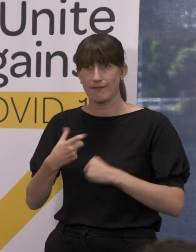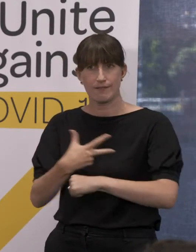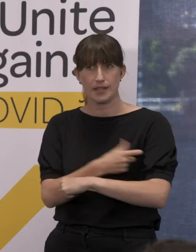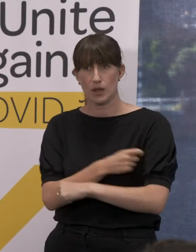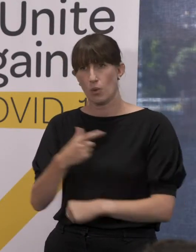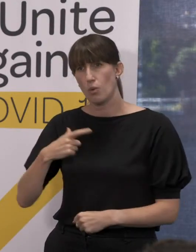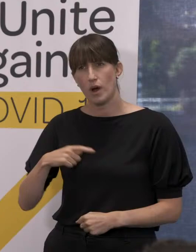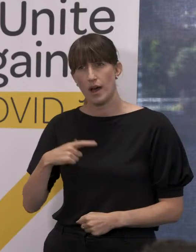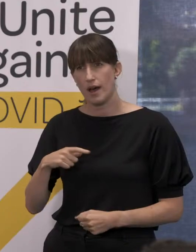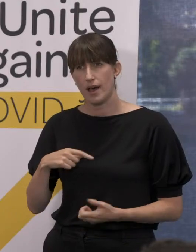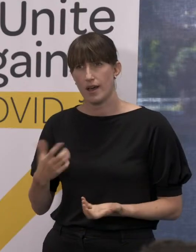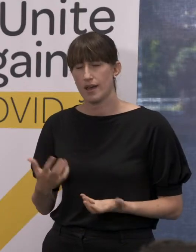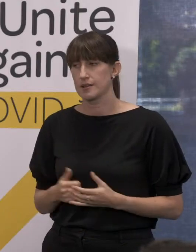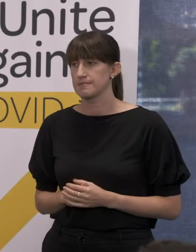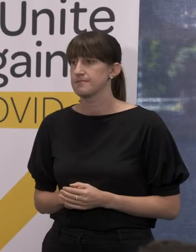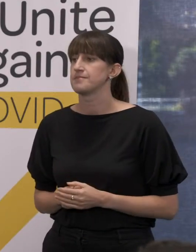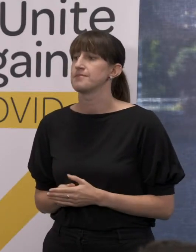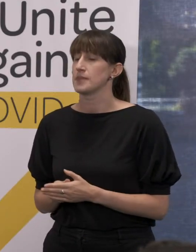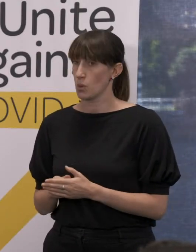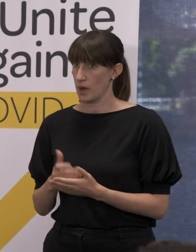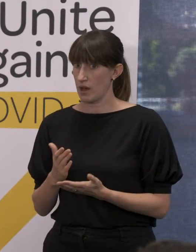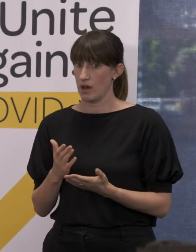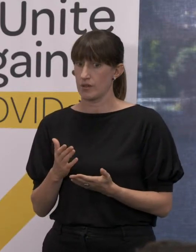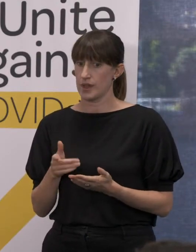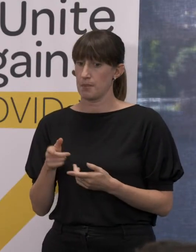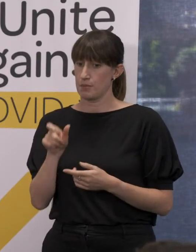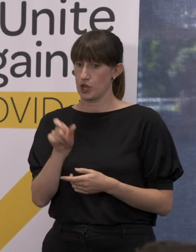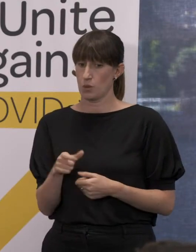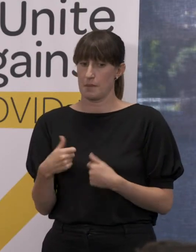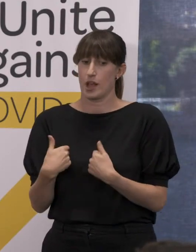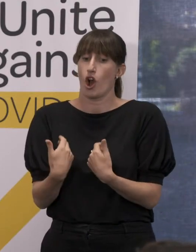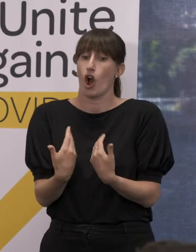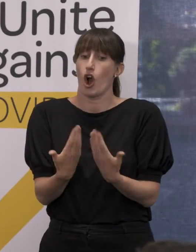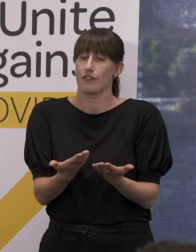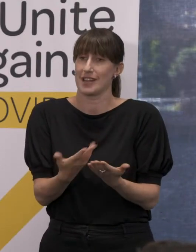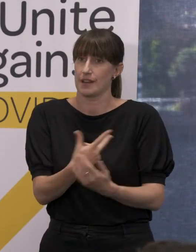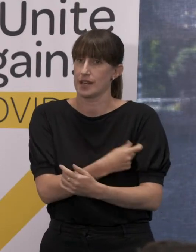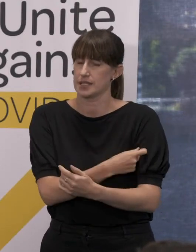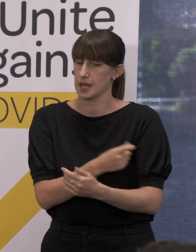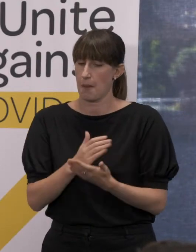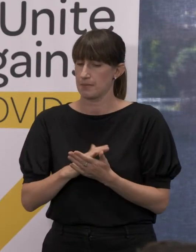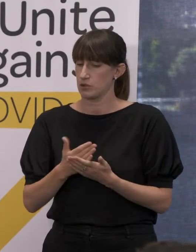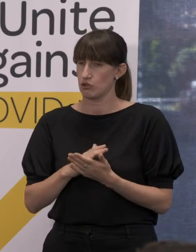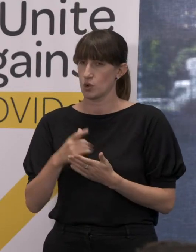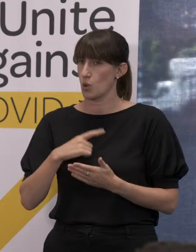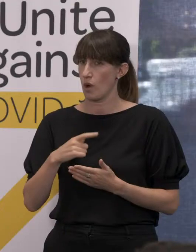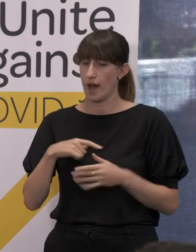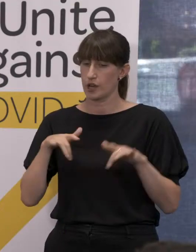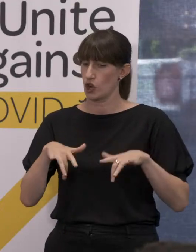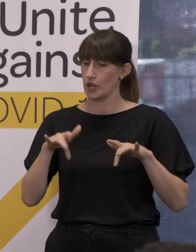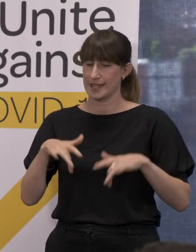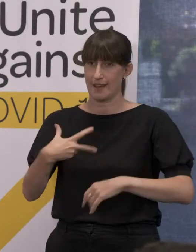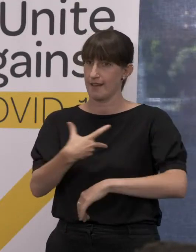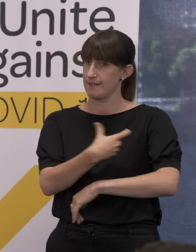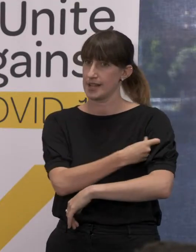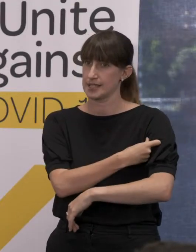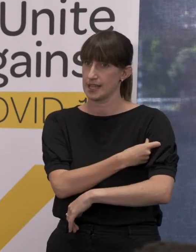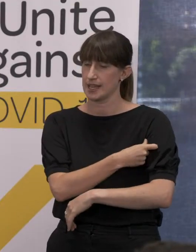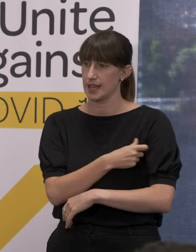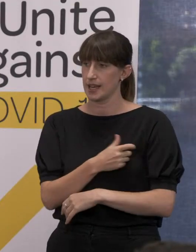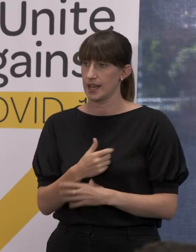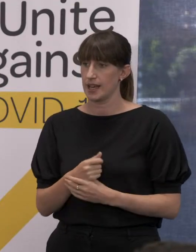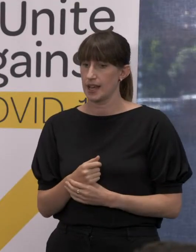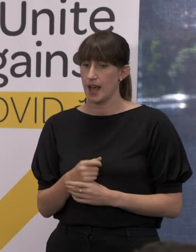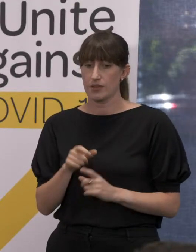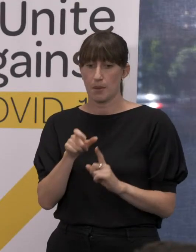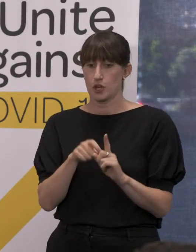they certainly will have been offered, and I don't have any further information on the reasons why. My understanding is that it's not the